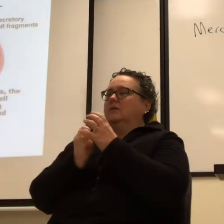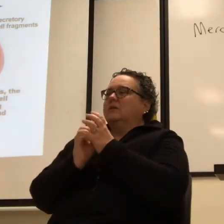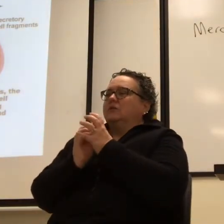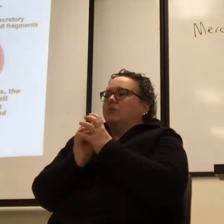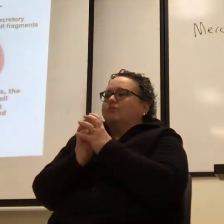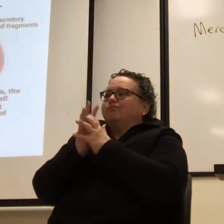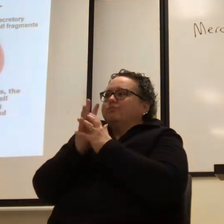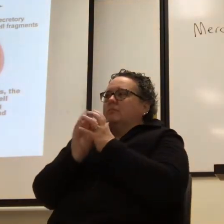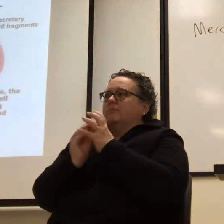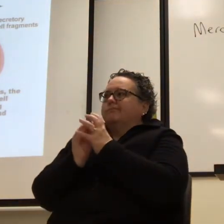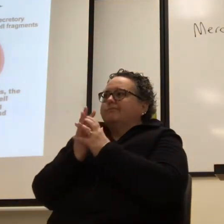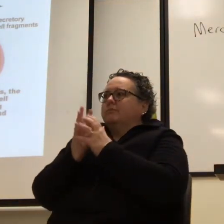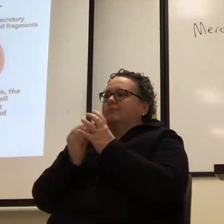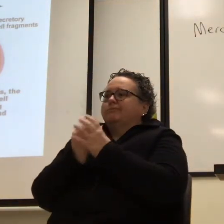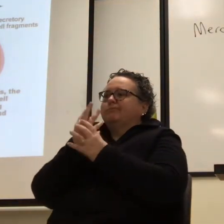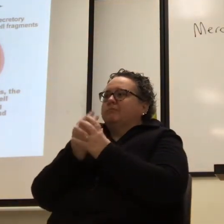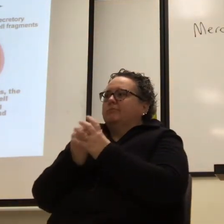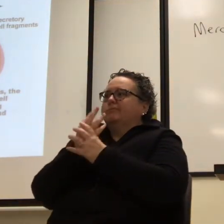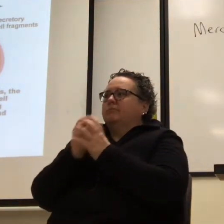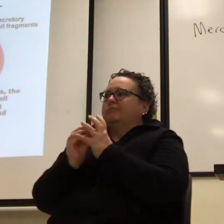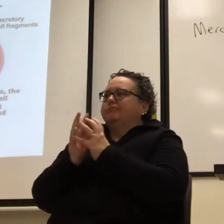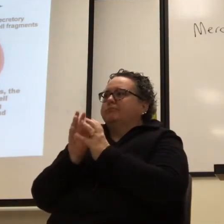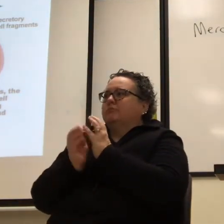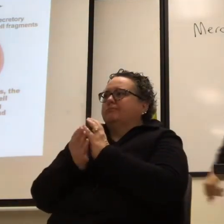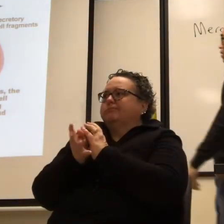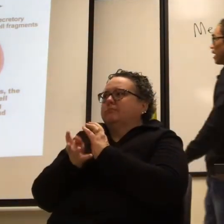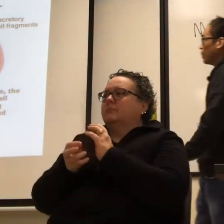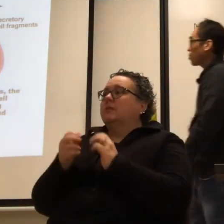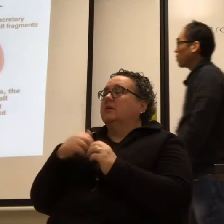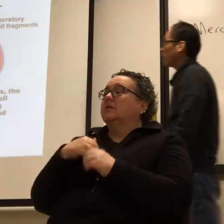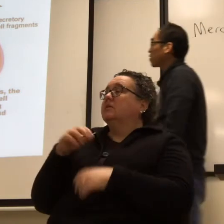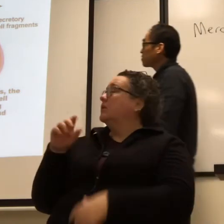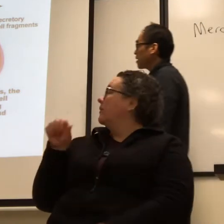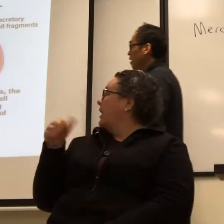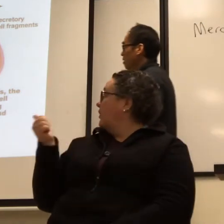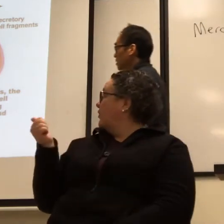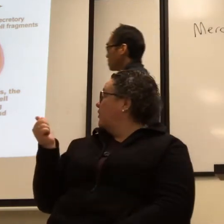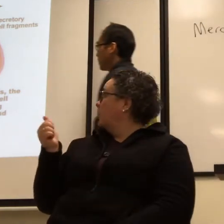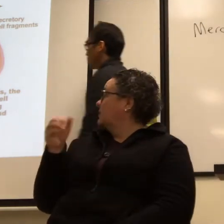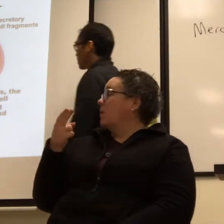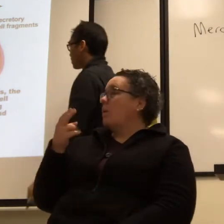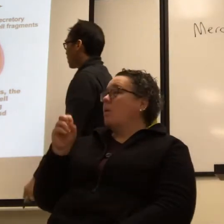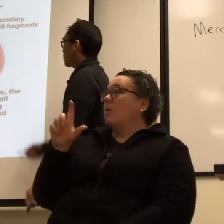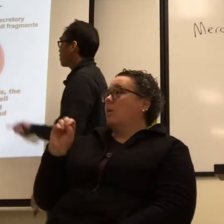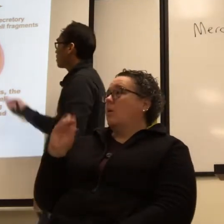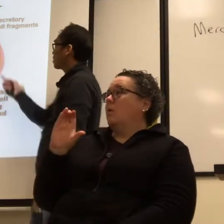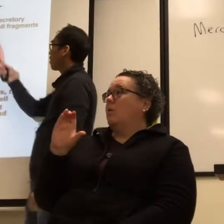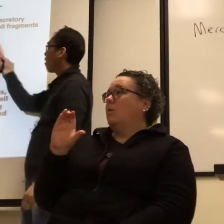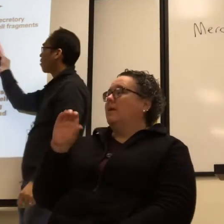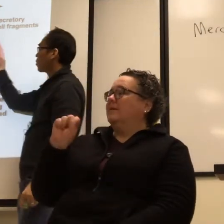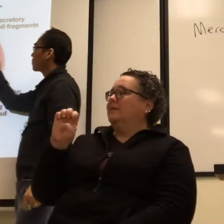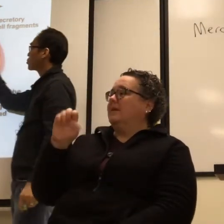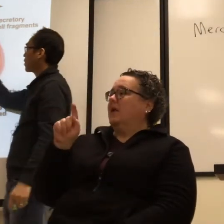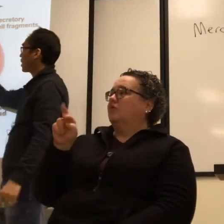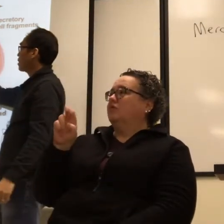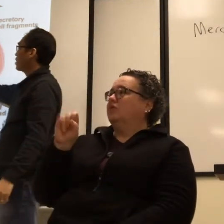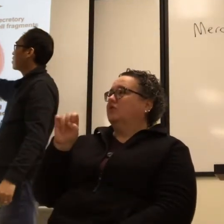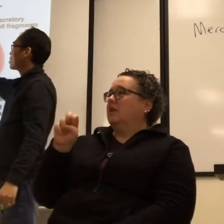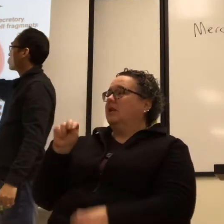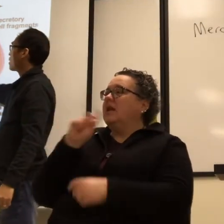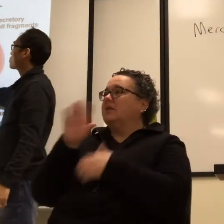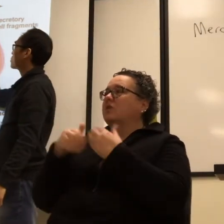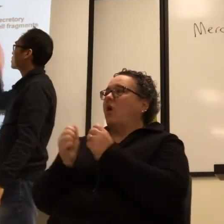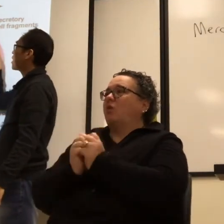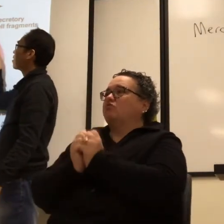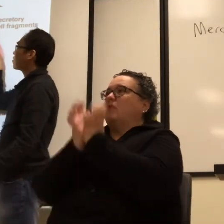exocytosis. Now the other one, polosecretion, the apical layer of cells is basically all ruptured.